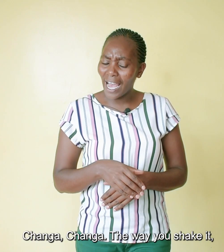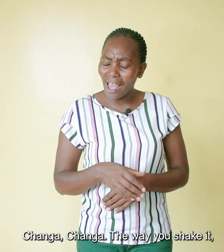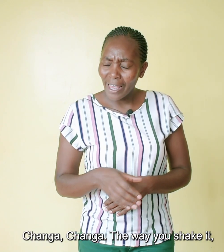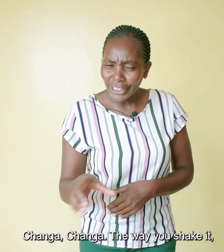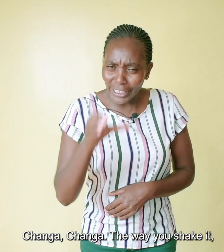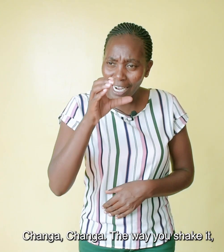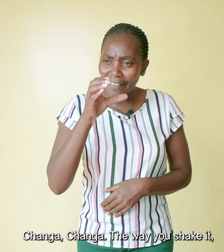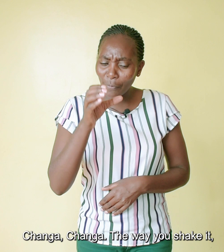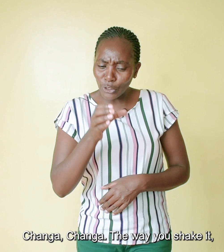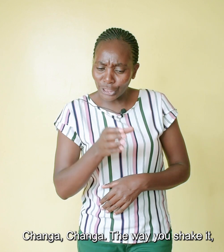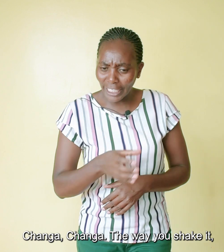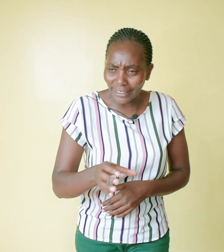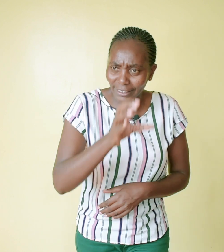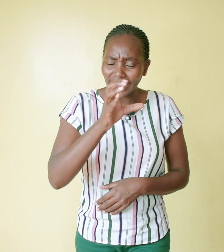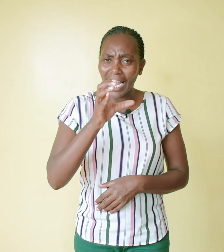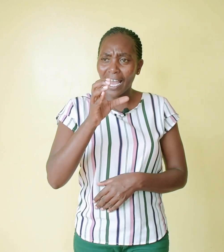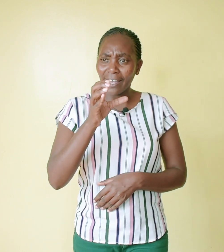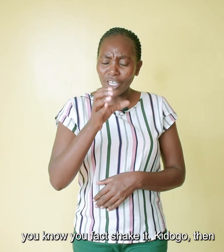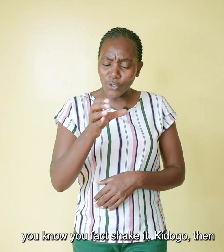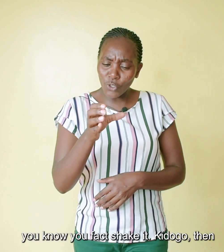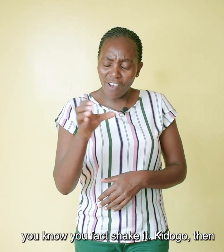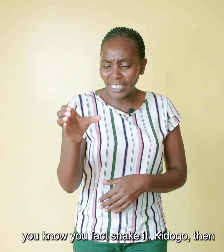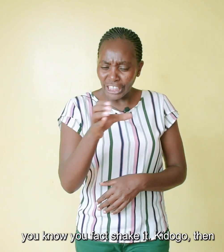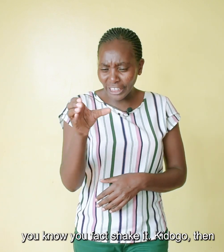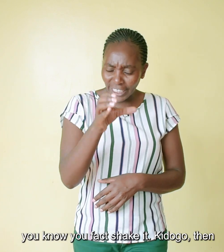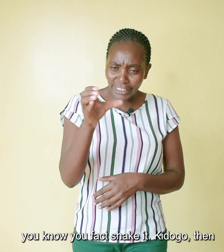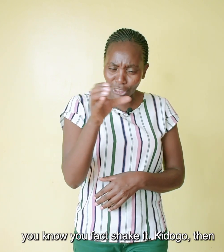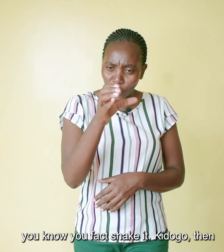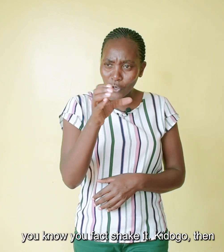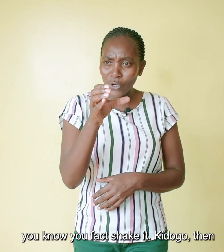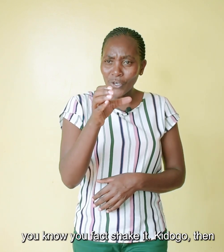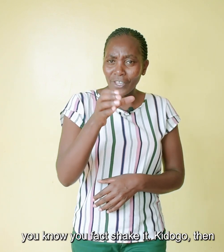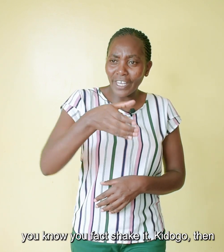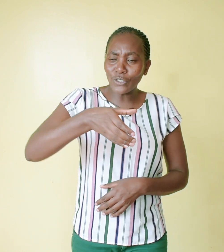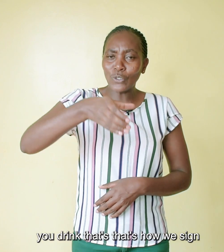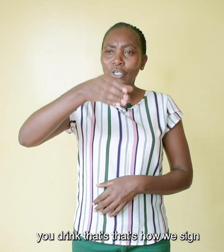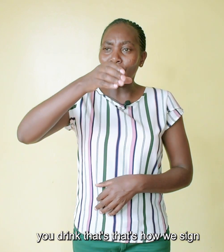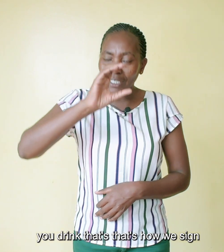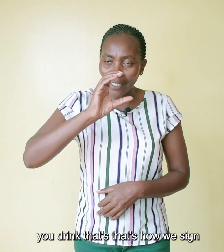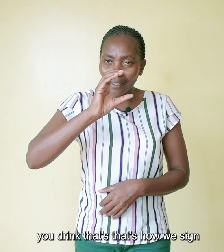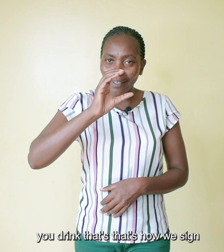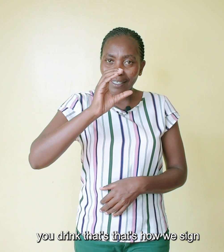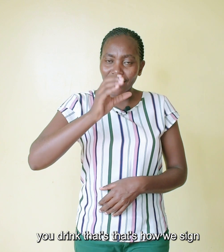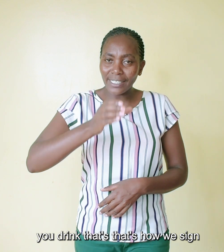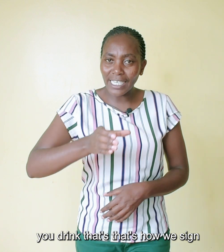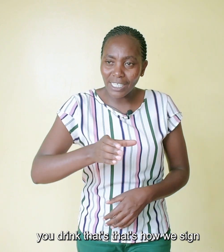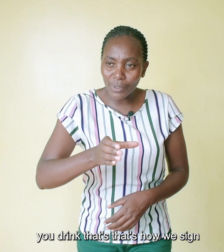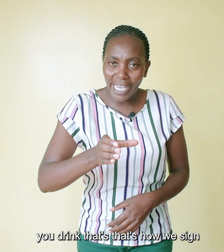changa? Changa, the way you shake it, changa. You know, you first shake it kidogo, then you drink. That's how we